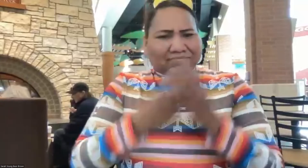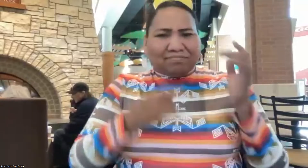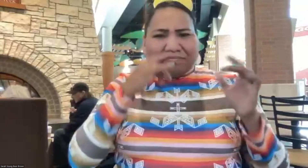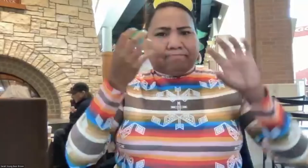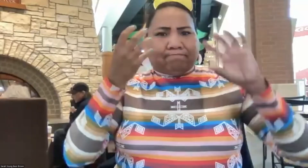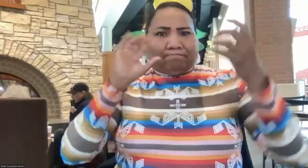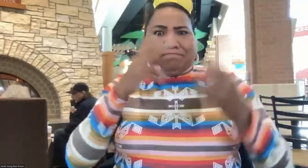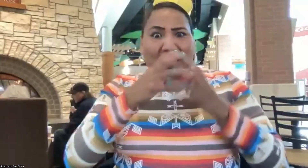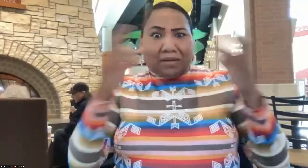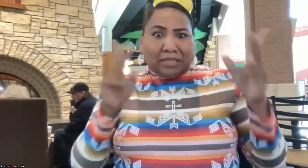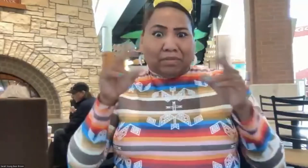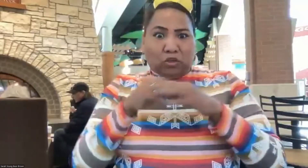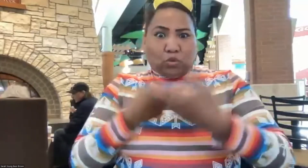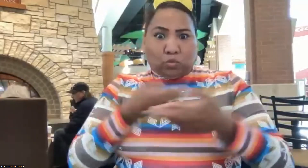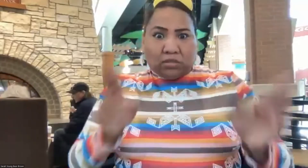And the EMT said, they're fine.